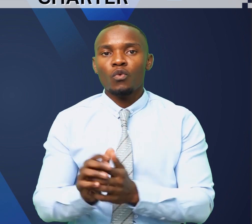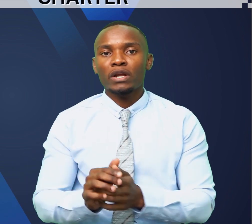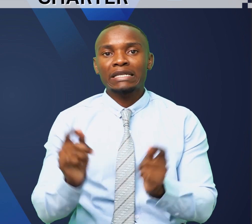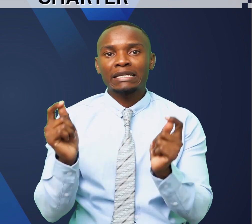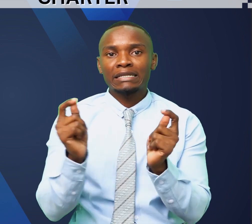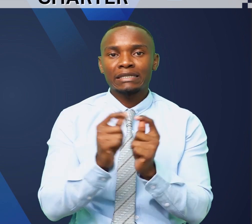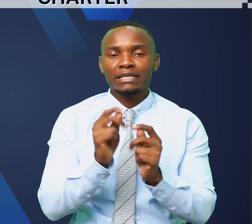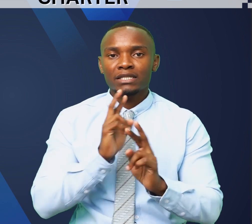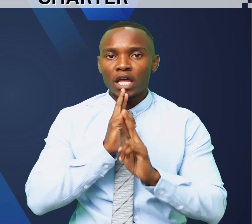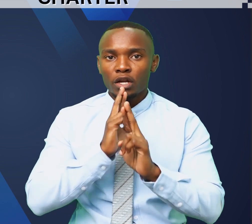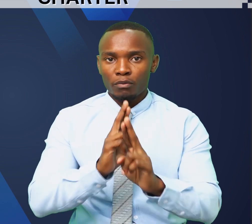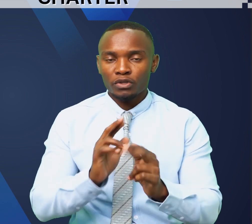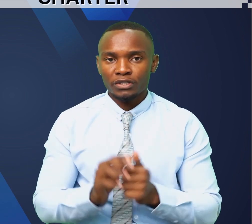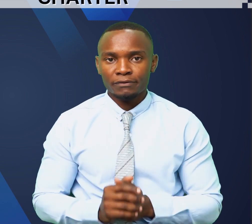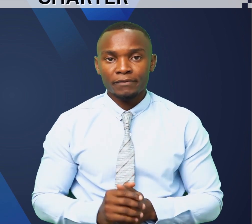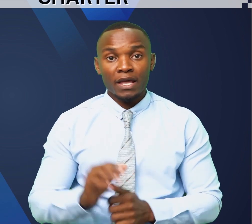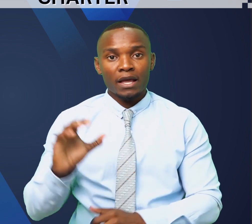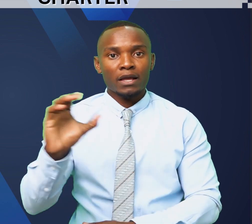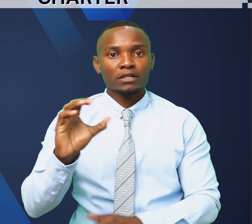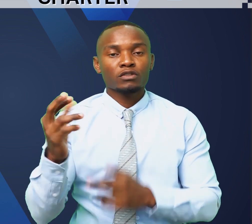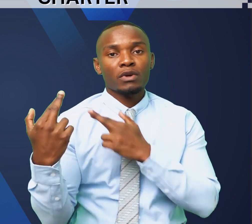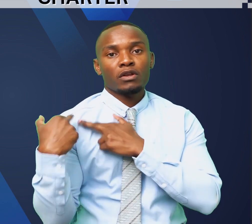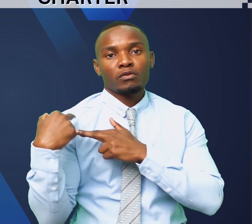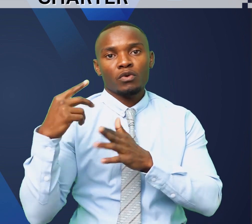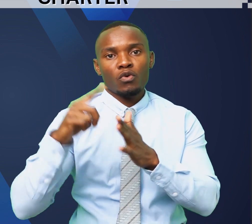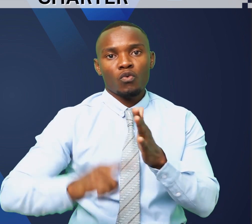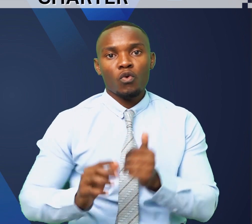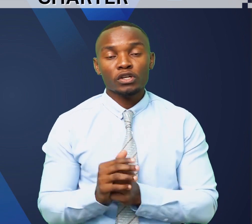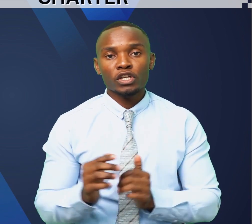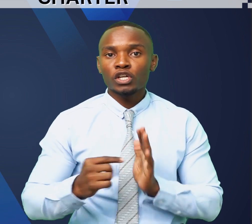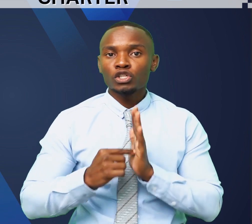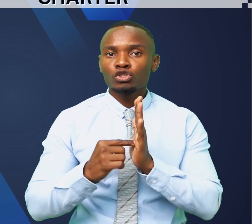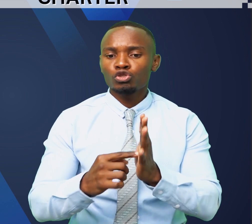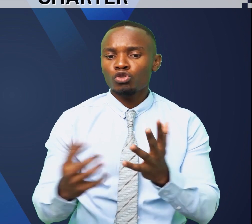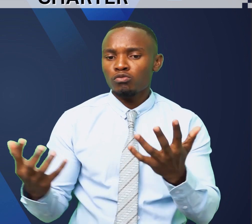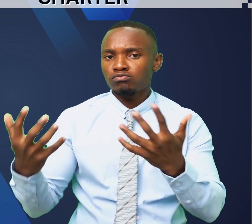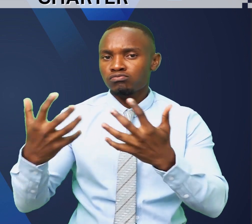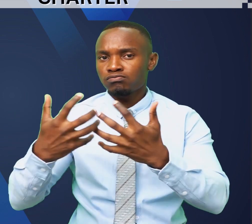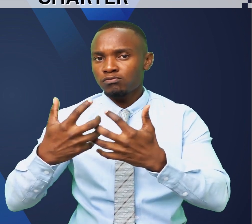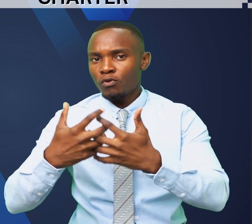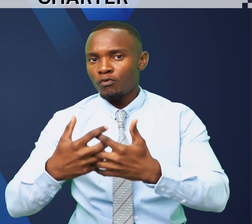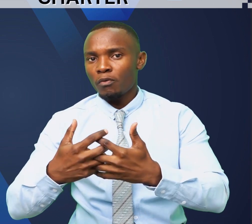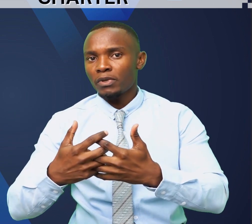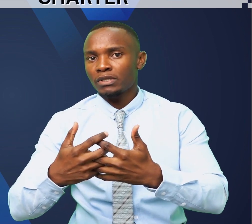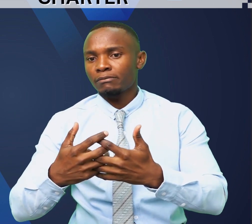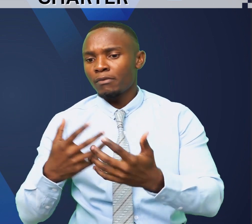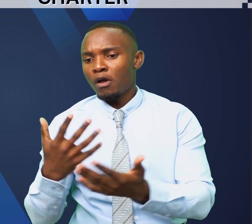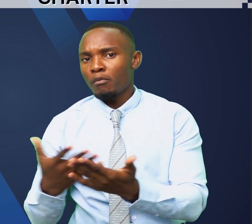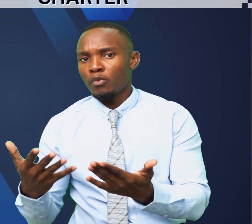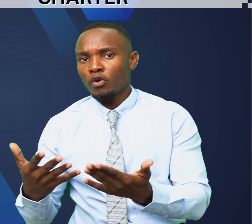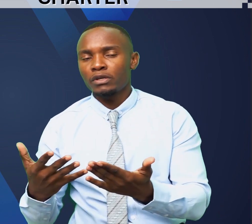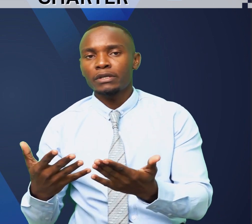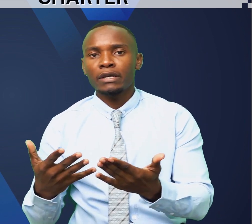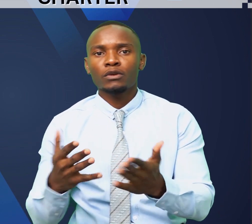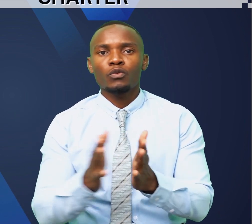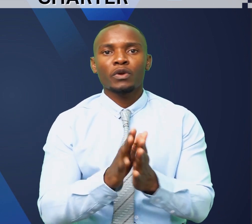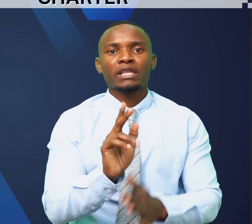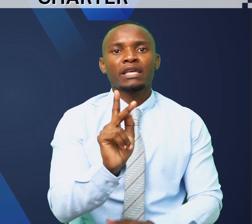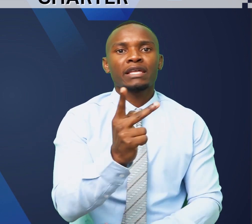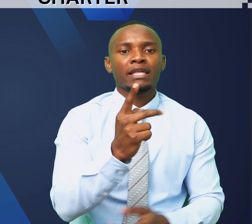reports. Customer obligation. Demonstrate conformity of the product to Kenya standards or